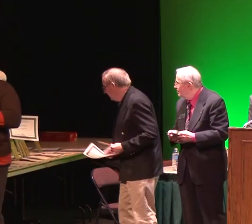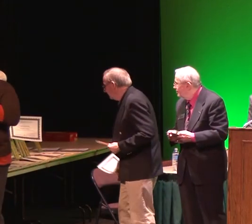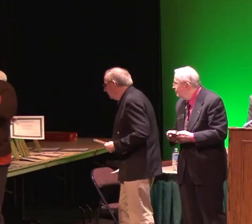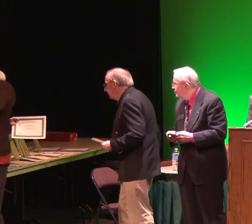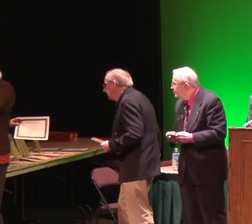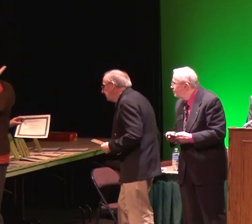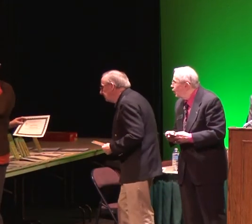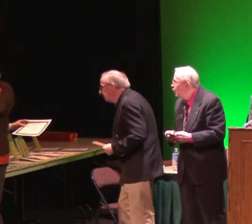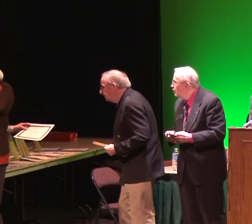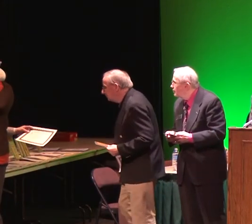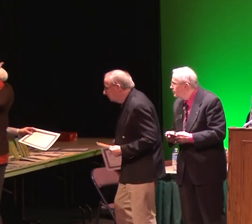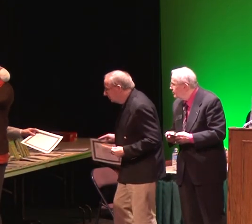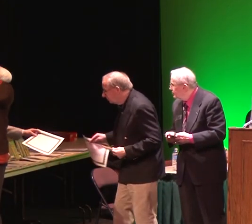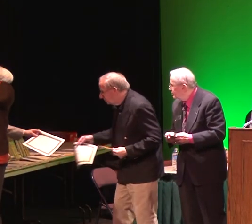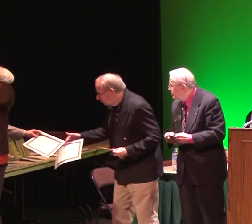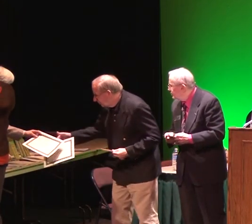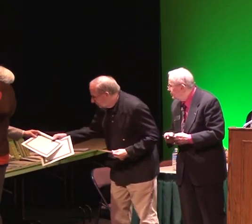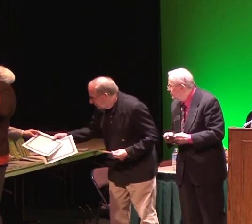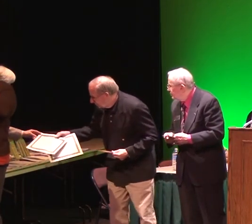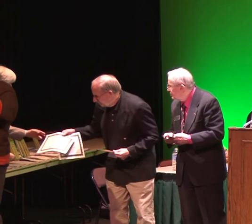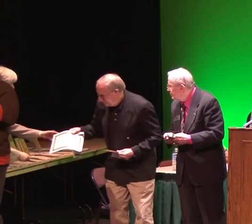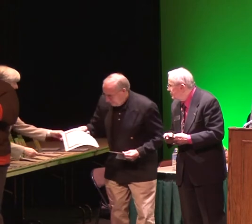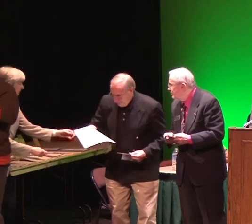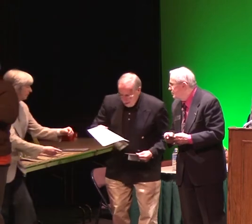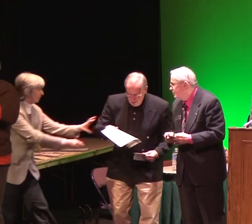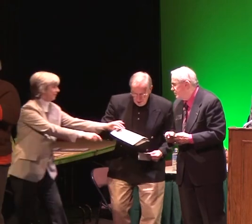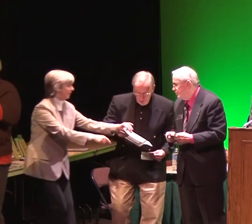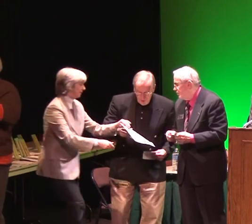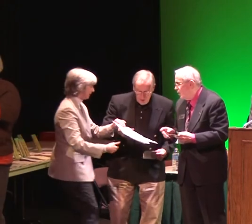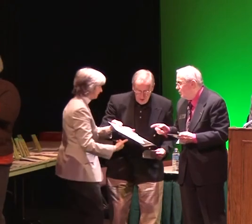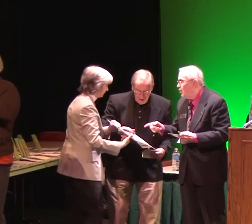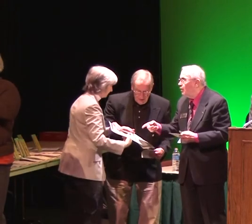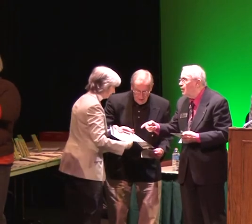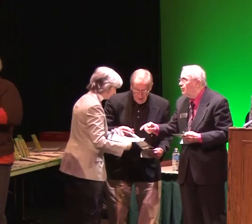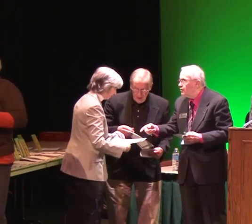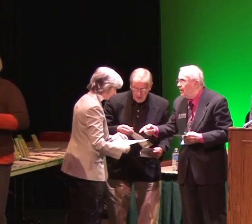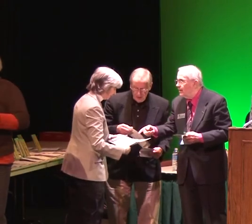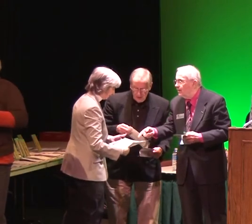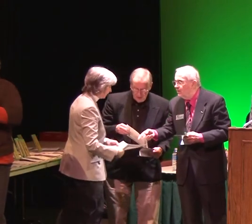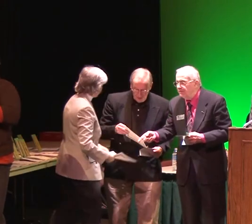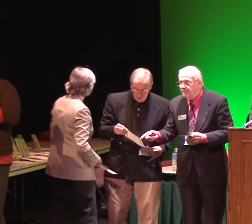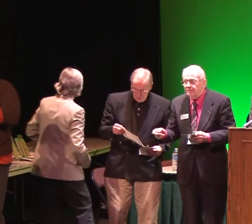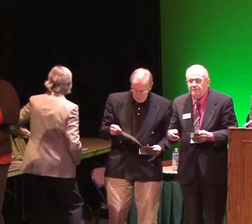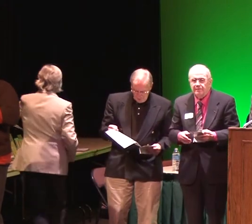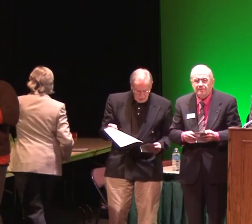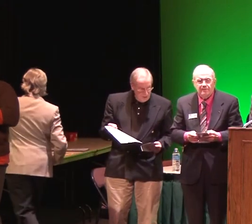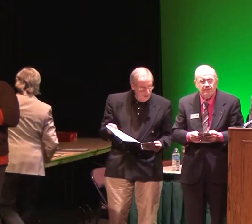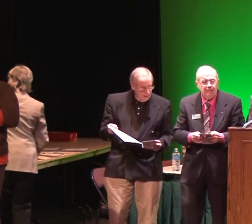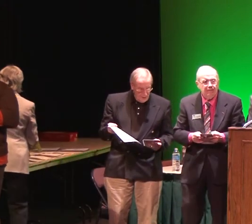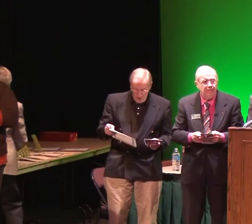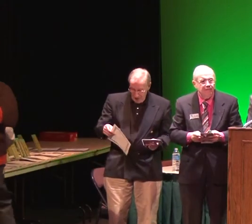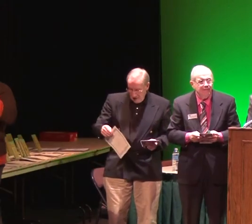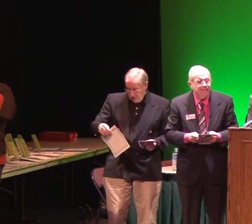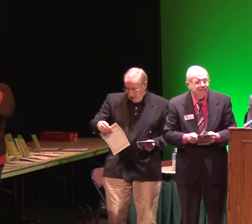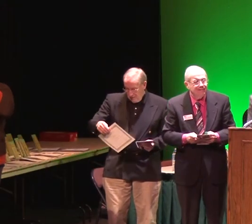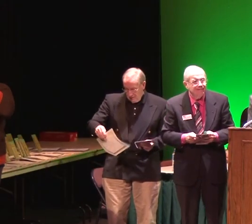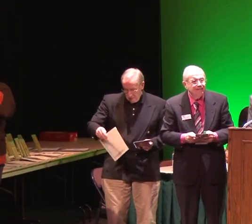Our next award goes to a student from New England Christian Academy, Ruth DeLeone.